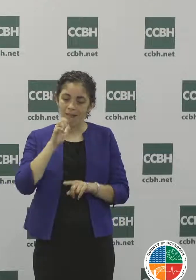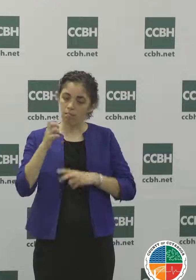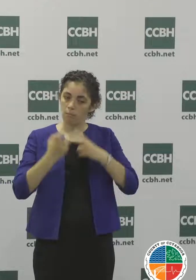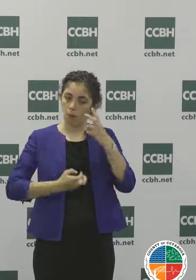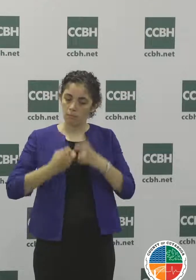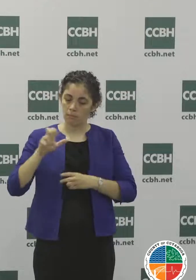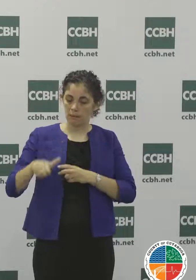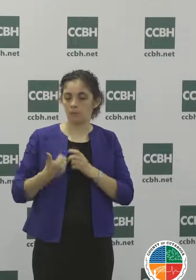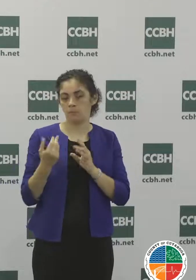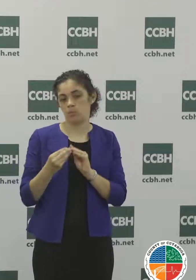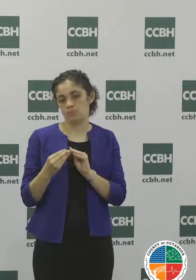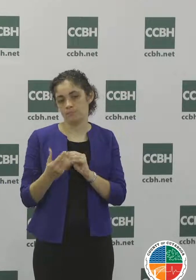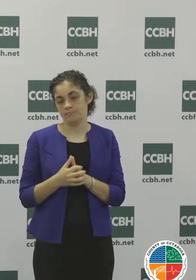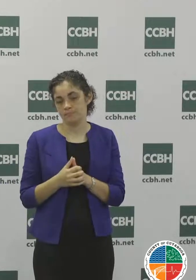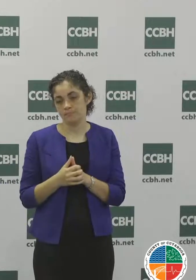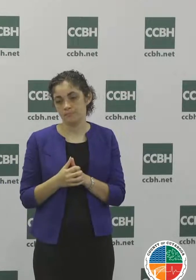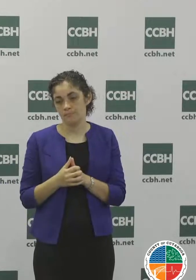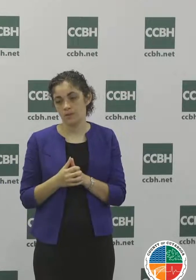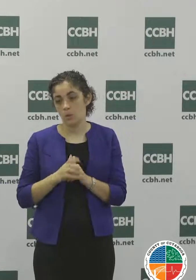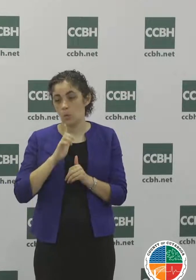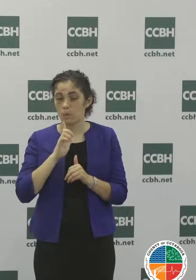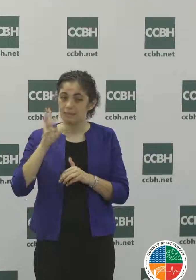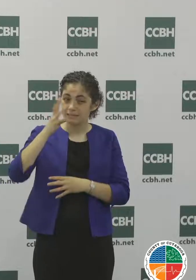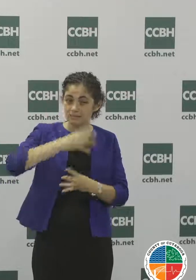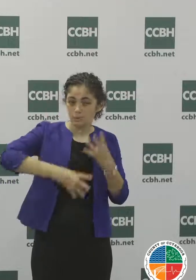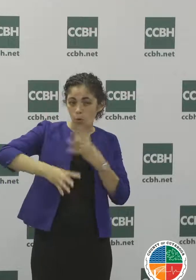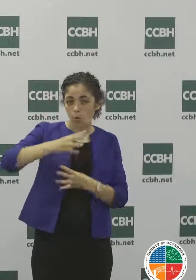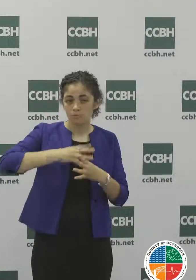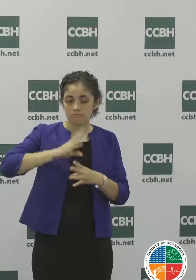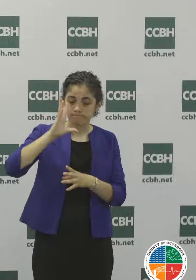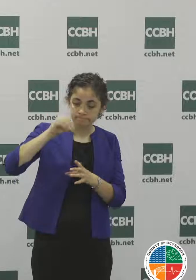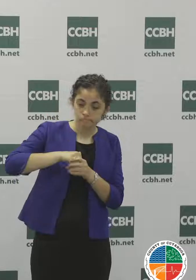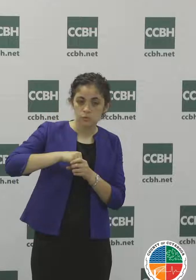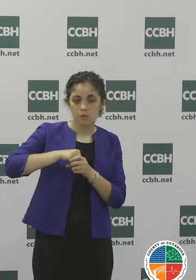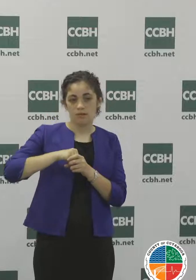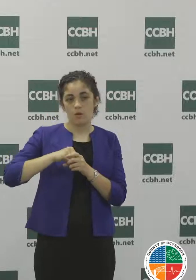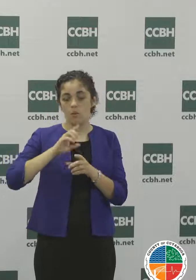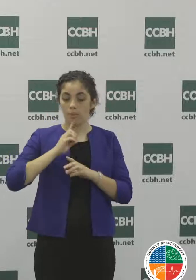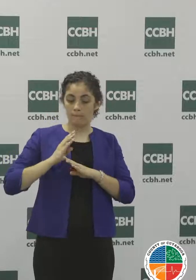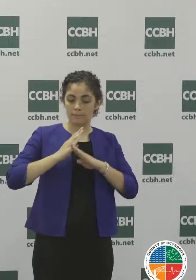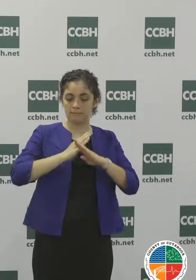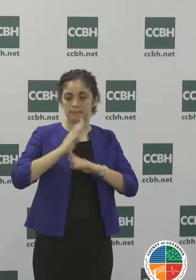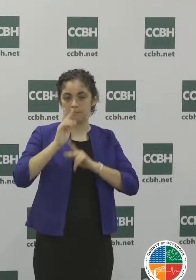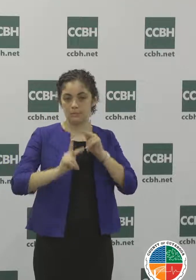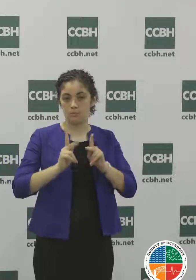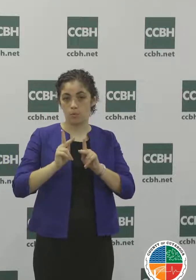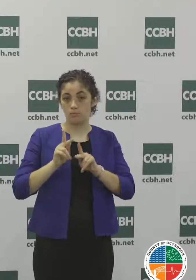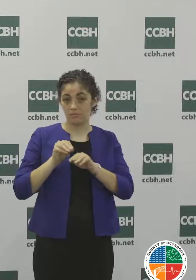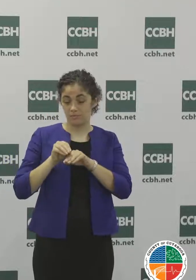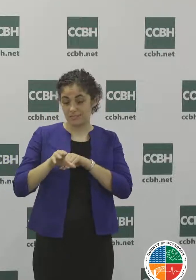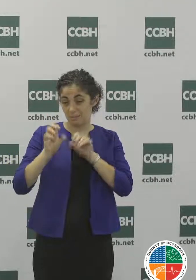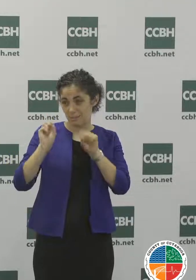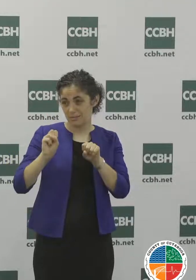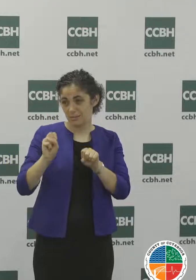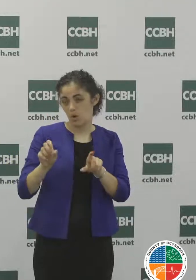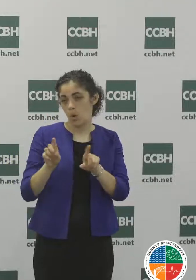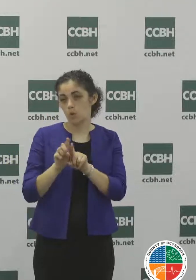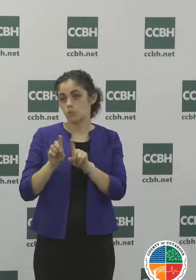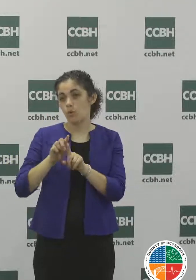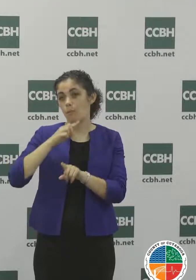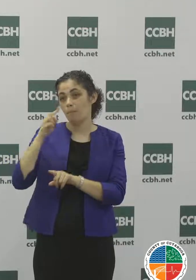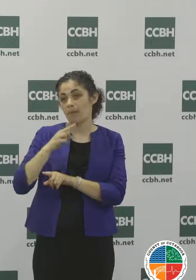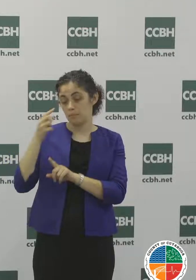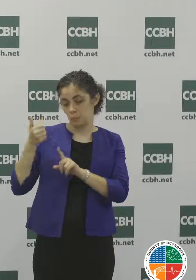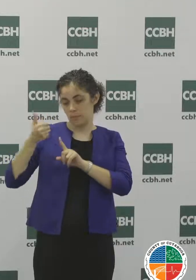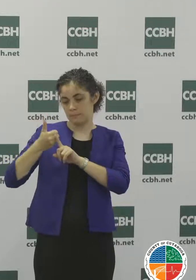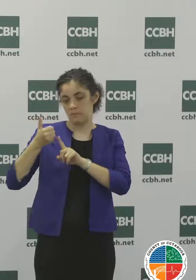COVID problem. This level of engagement is critical to not only protecting the people affected, but also the public